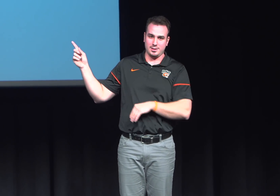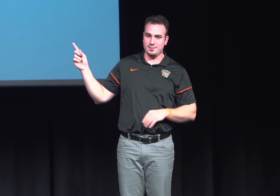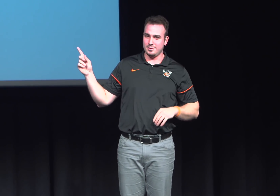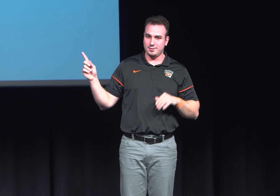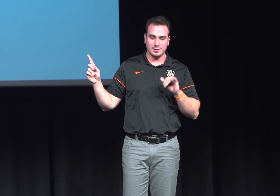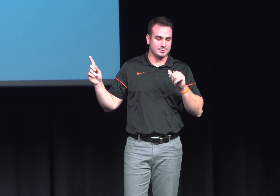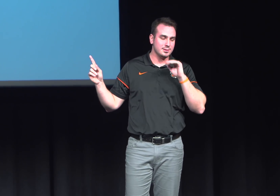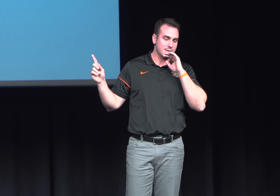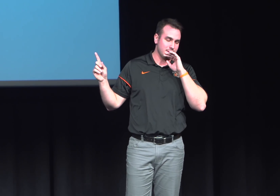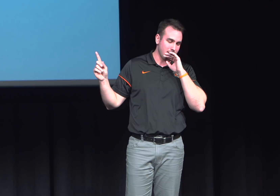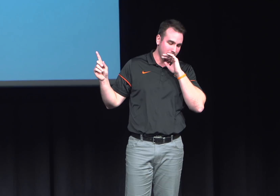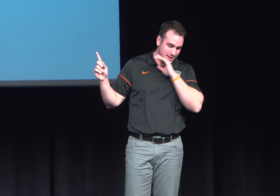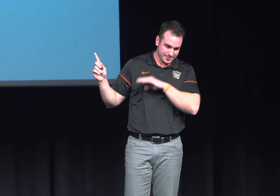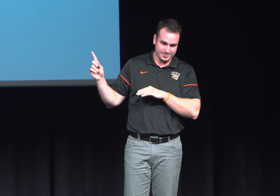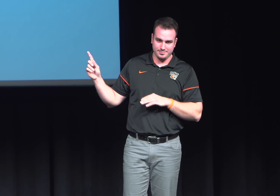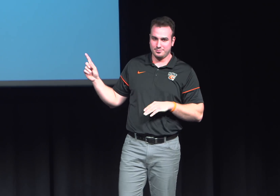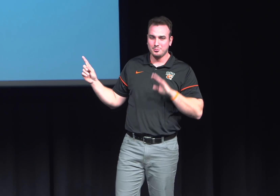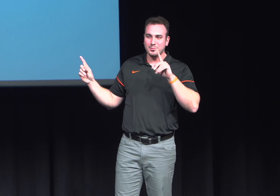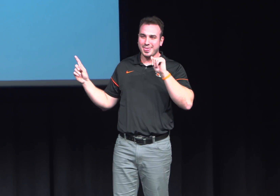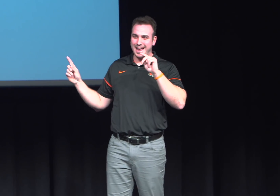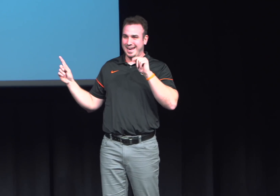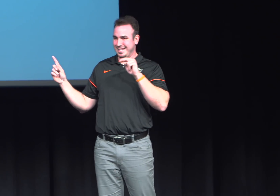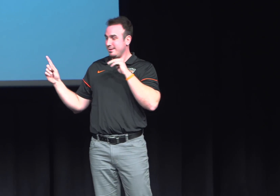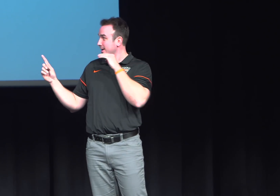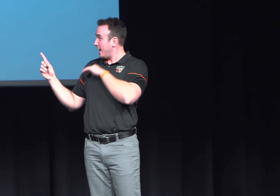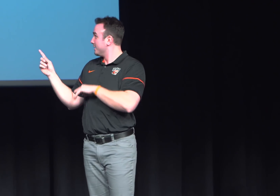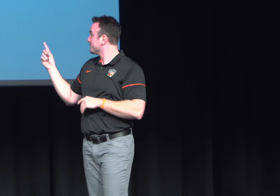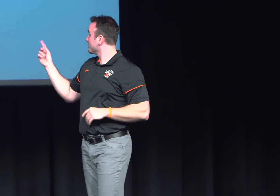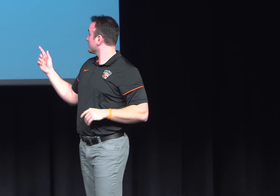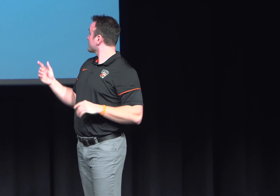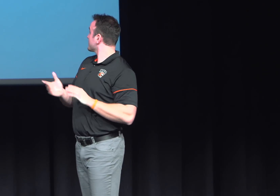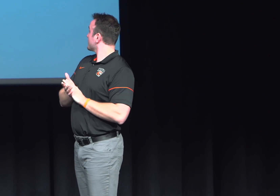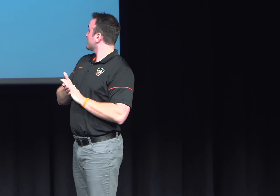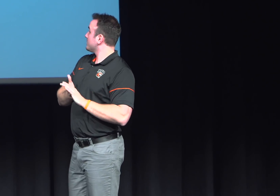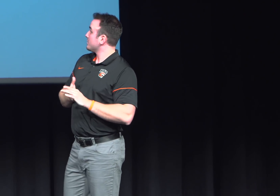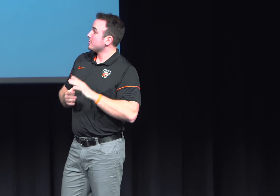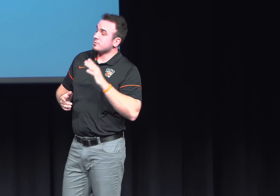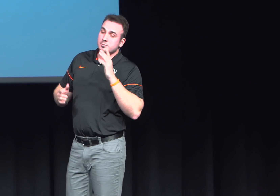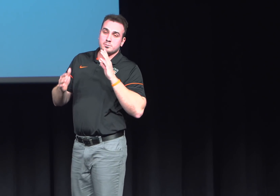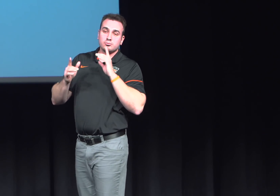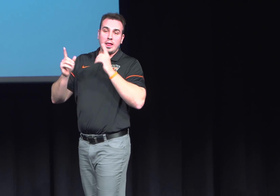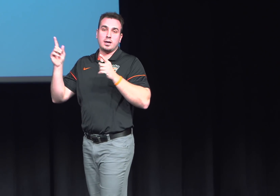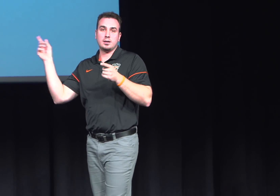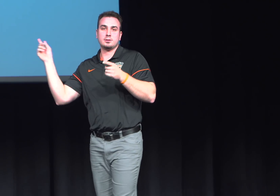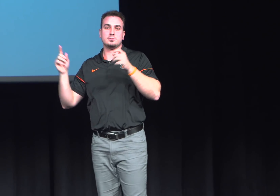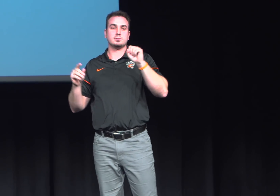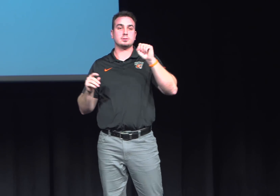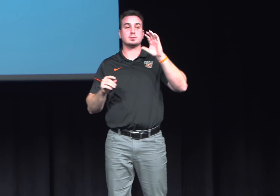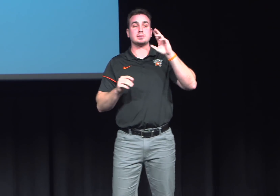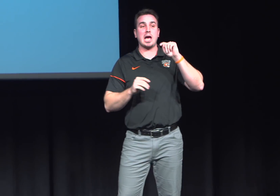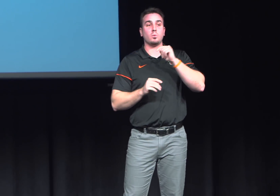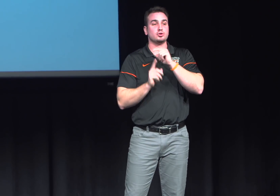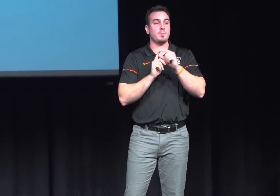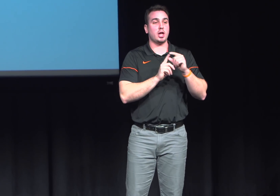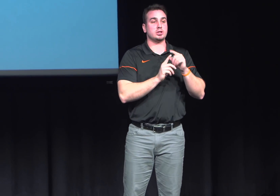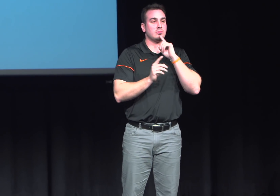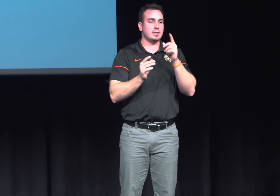is an absolute blatant lie, a horrific lie. The terminology that the scout used,